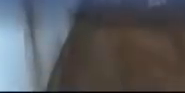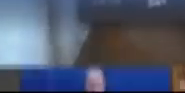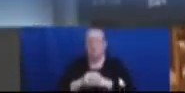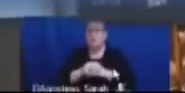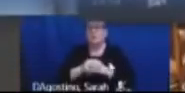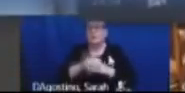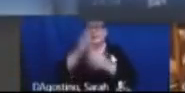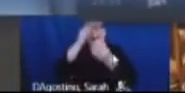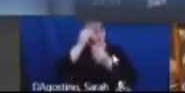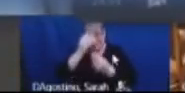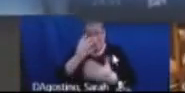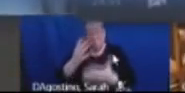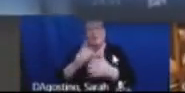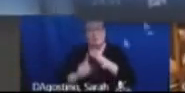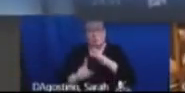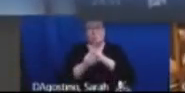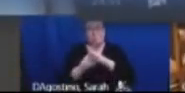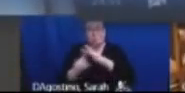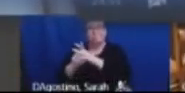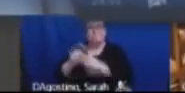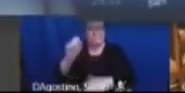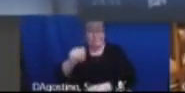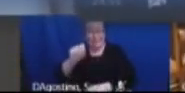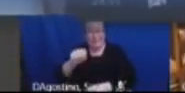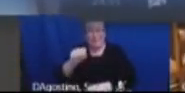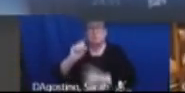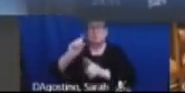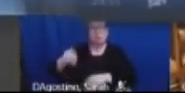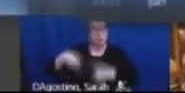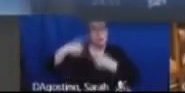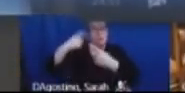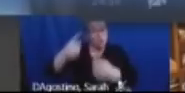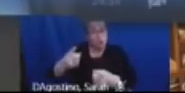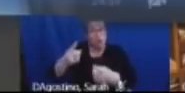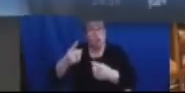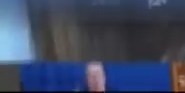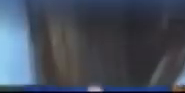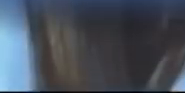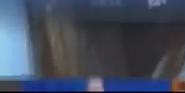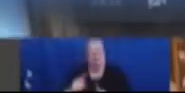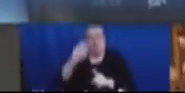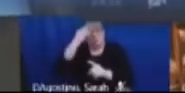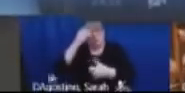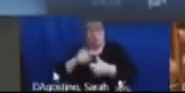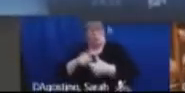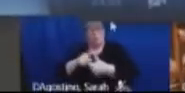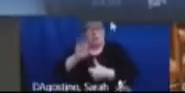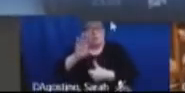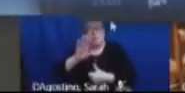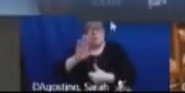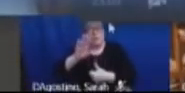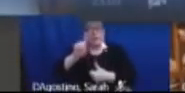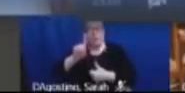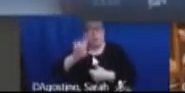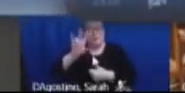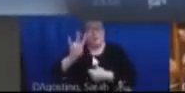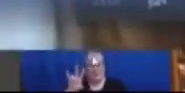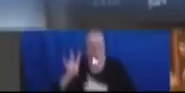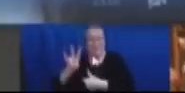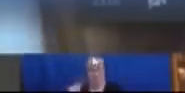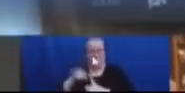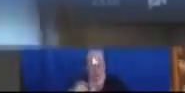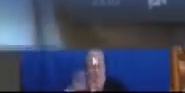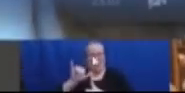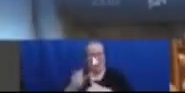emerging, but what we know so far is that of these 3 variants, one, the B117 that was identified in the